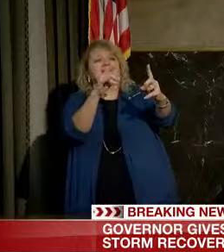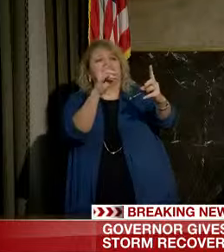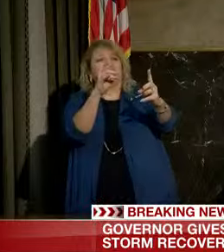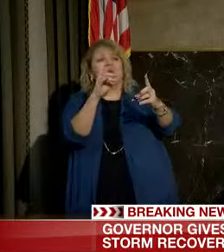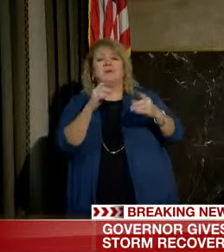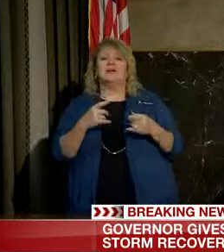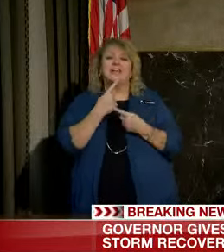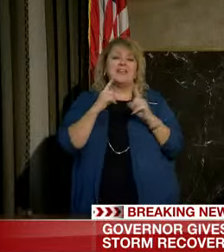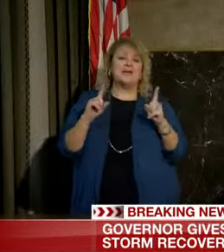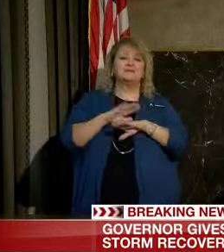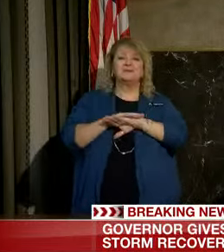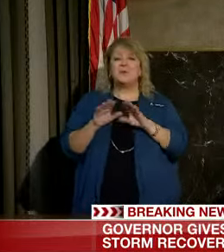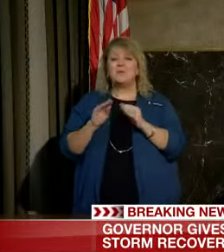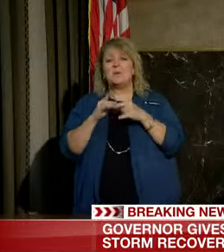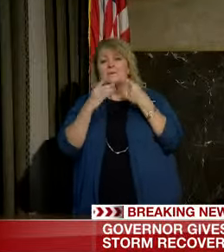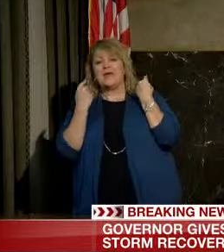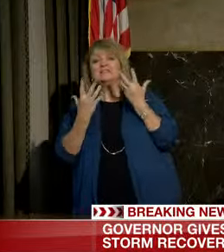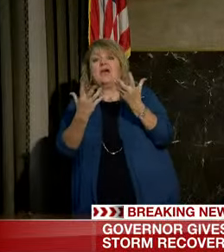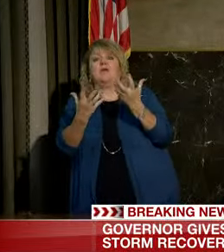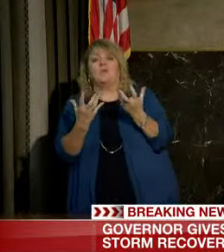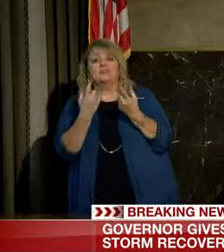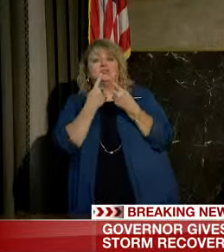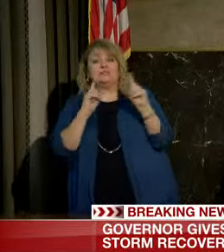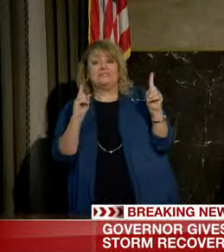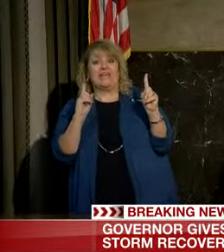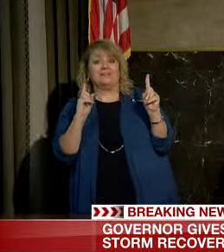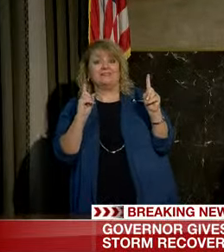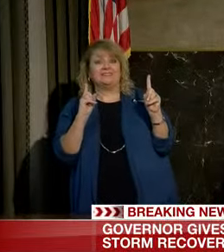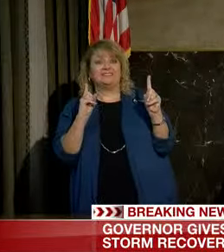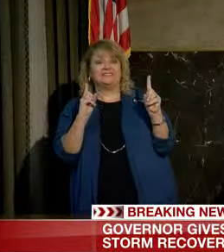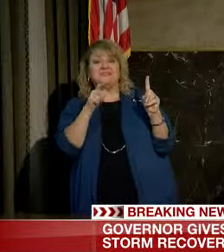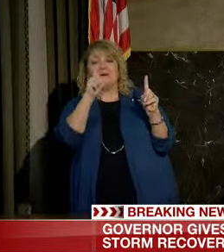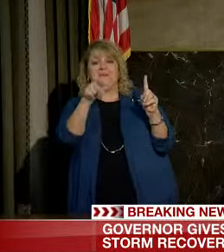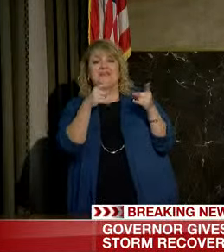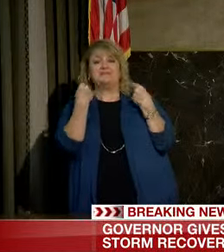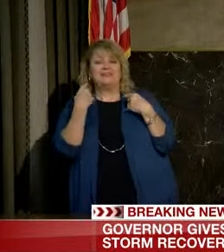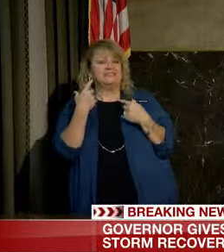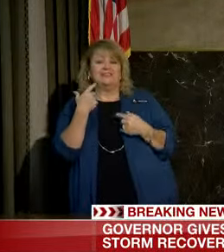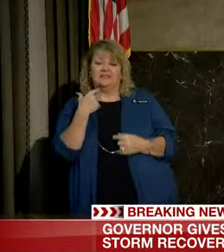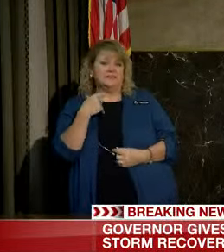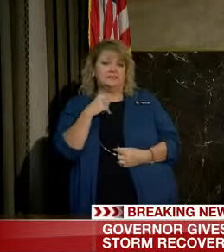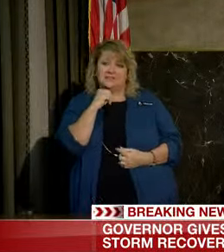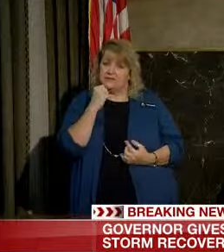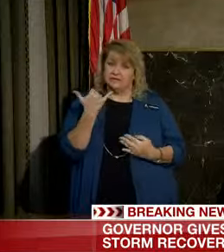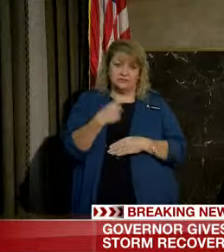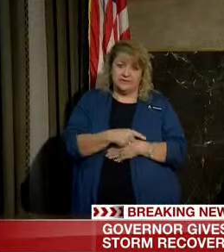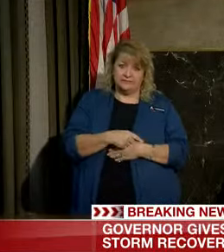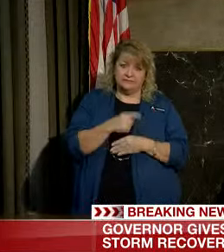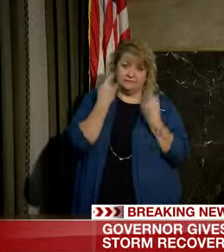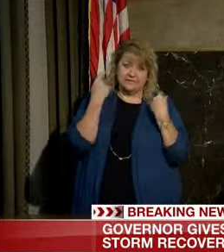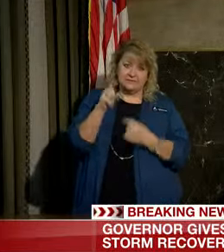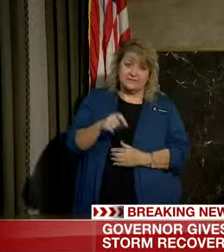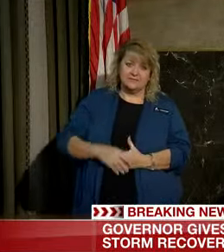you today when that's going to be. I just know it's not today. I